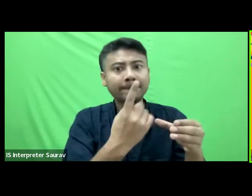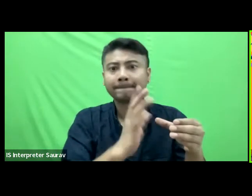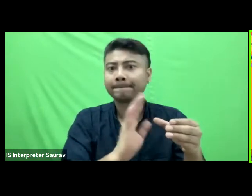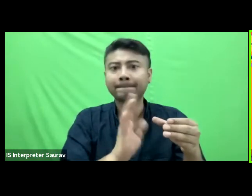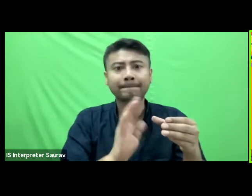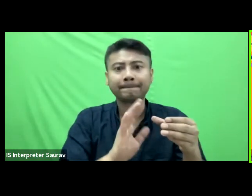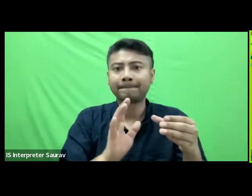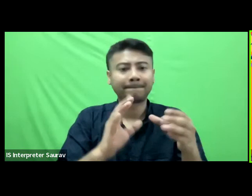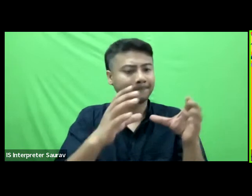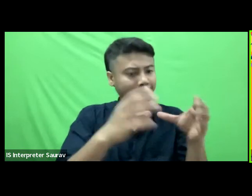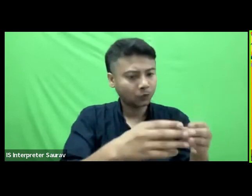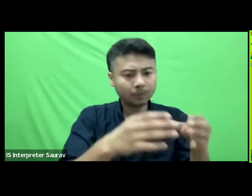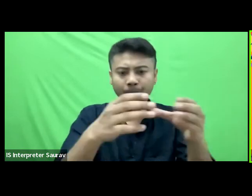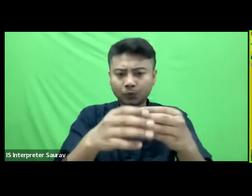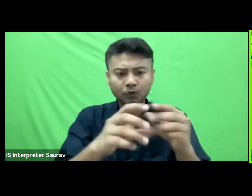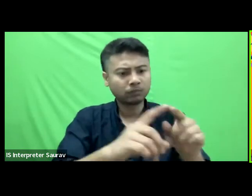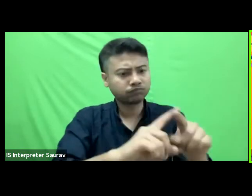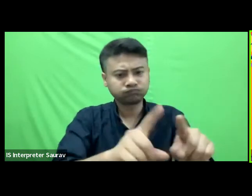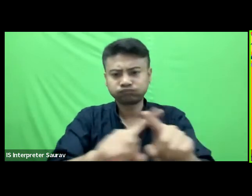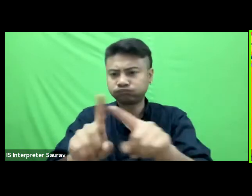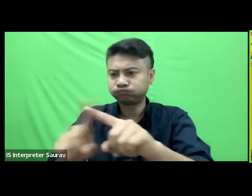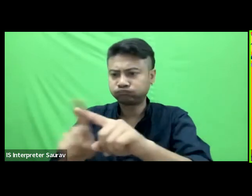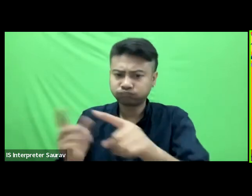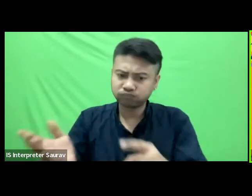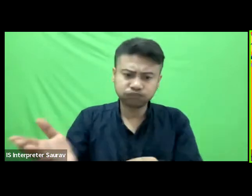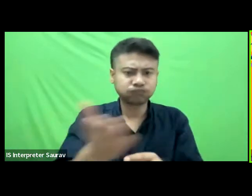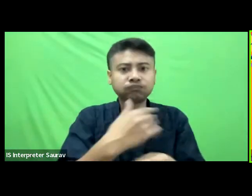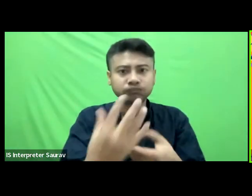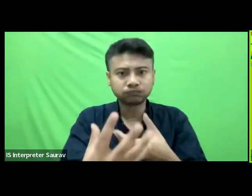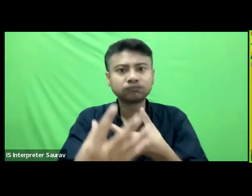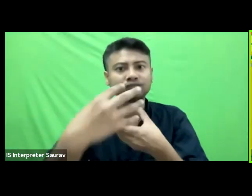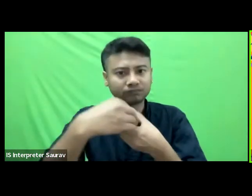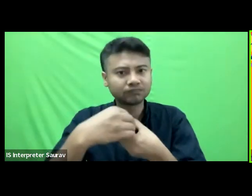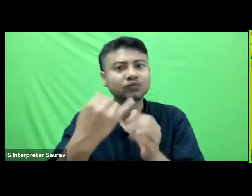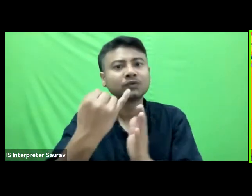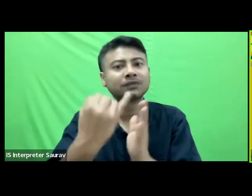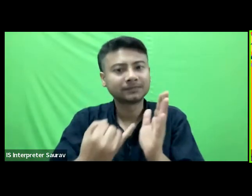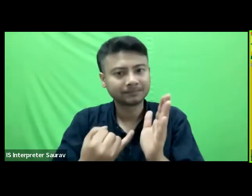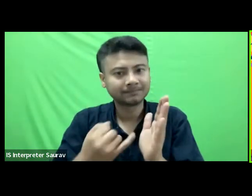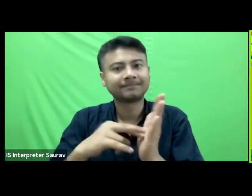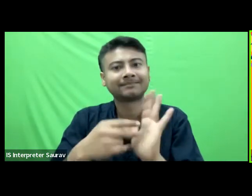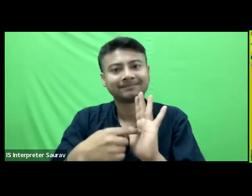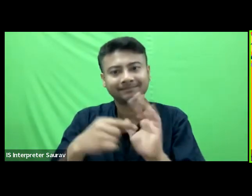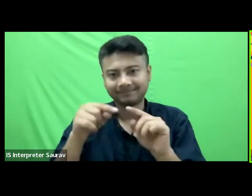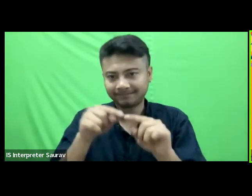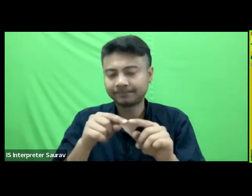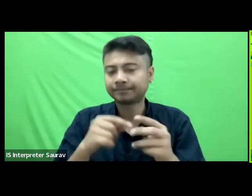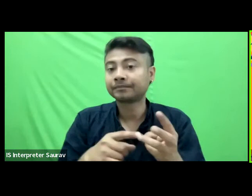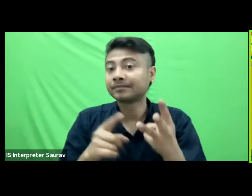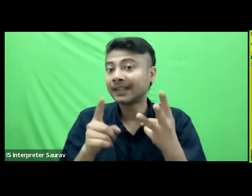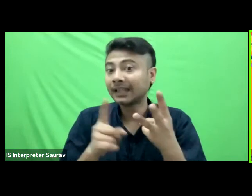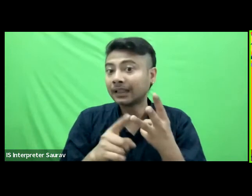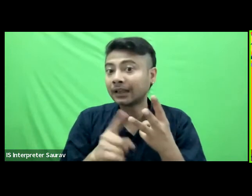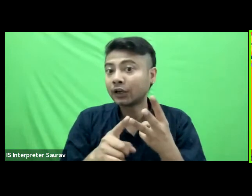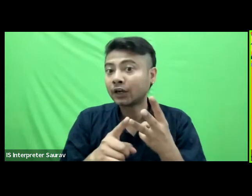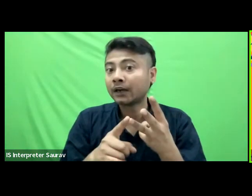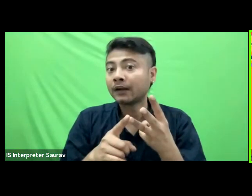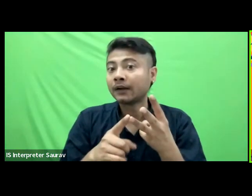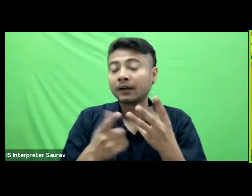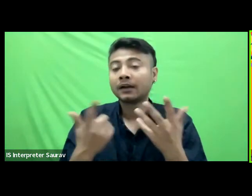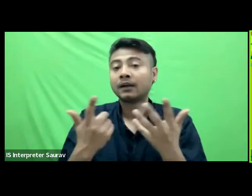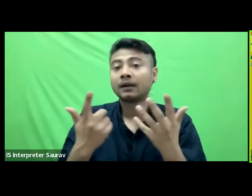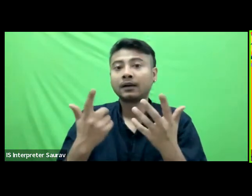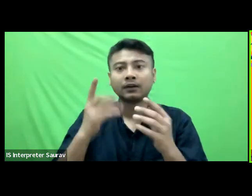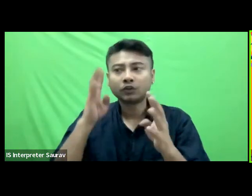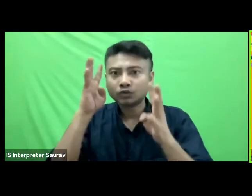the neighborhoods. And another approach that we conducted is really through using creative tools